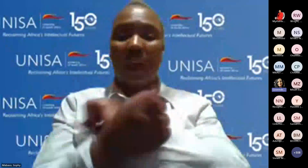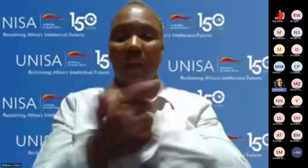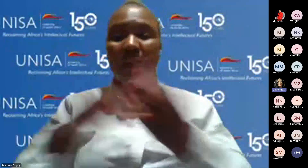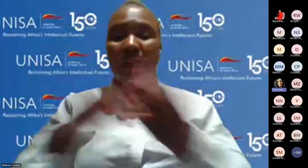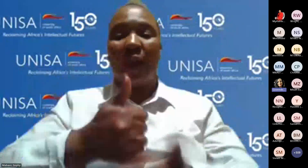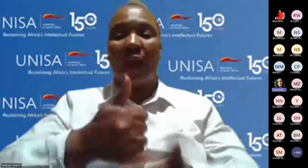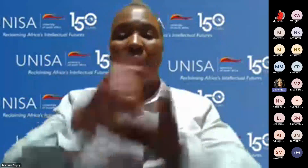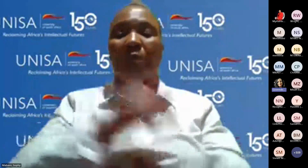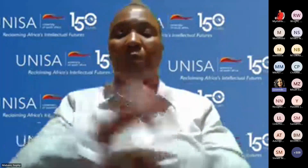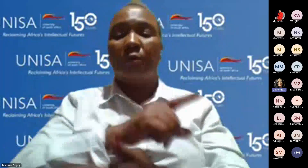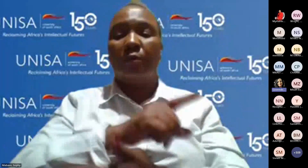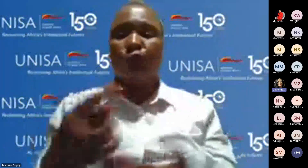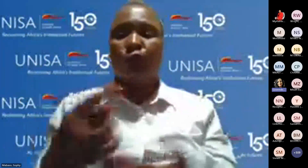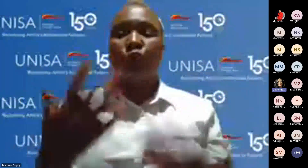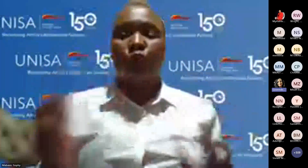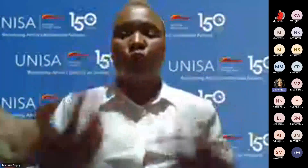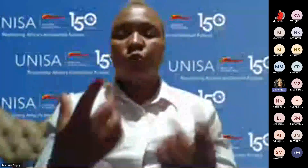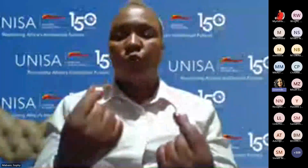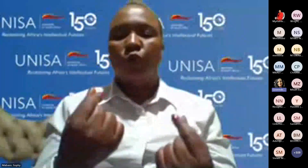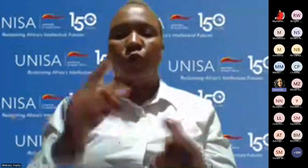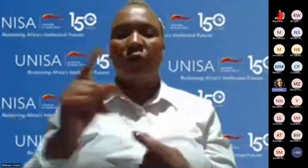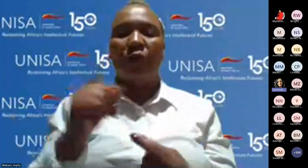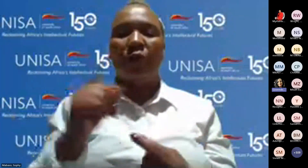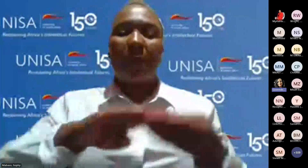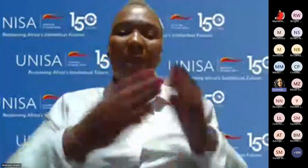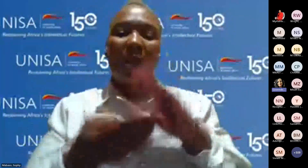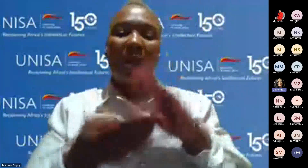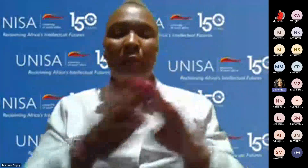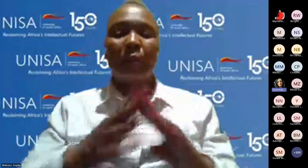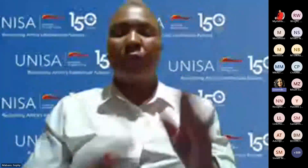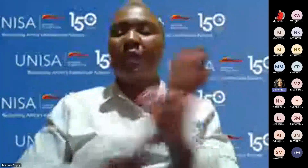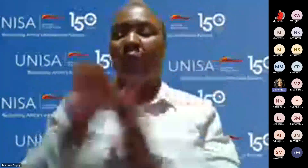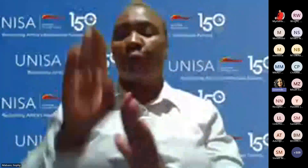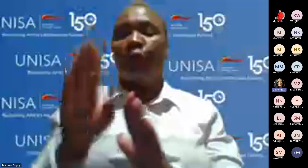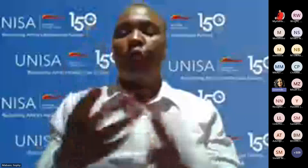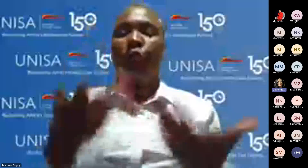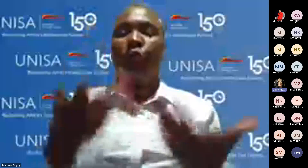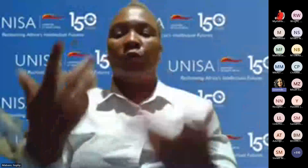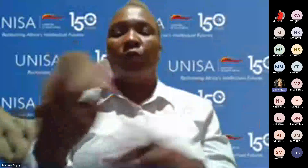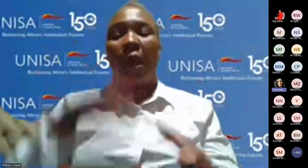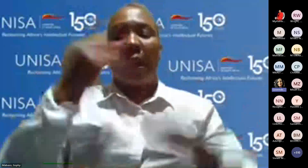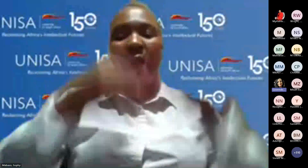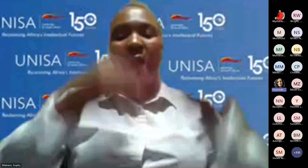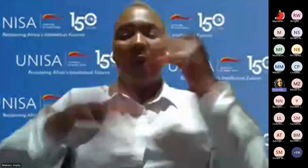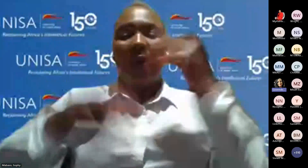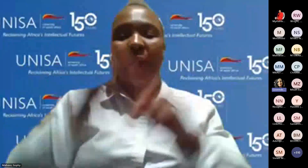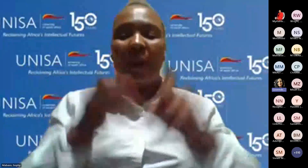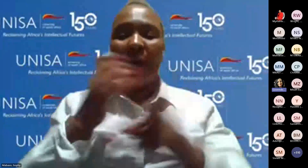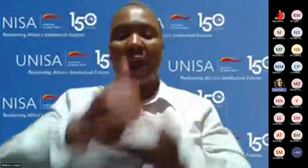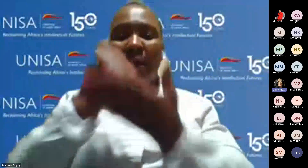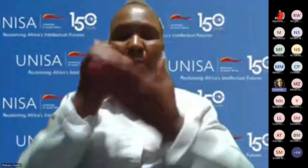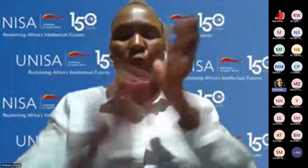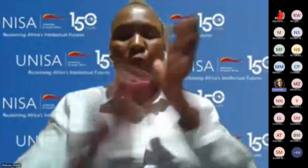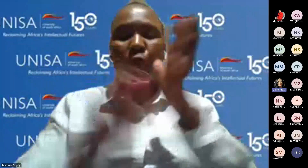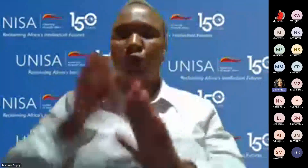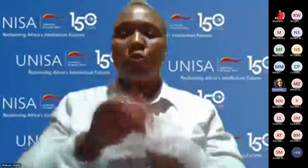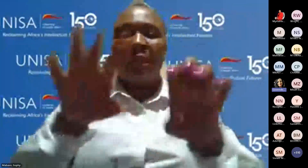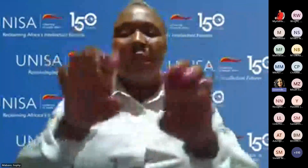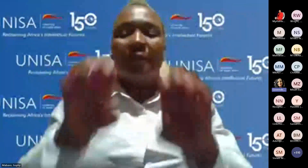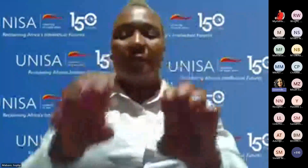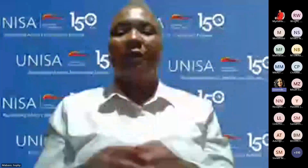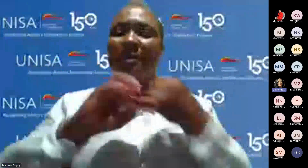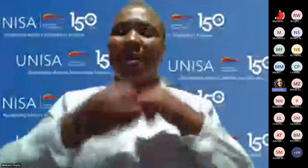you, to become a successful learner and to help you to succeed in your exam. So please